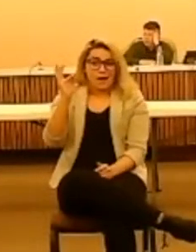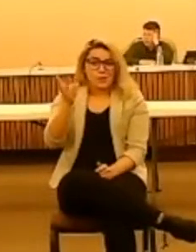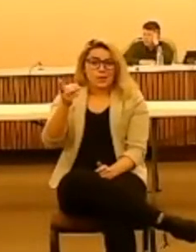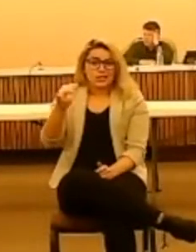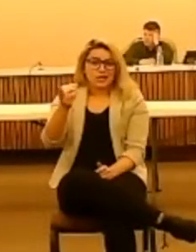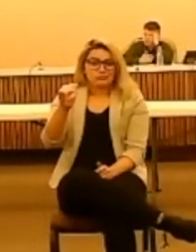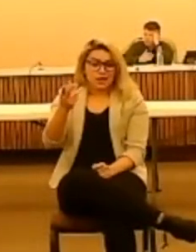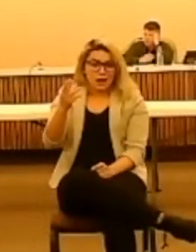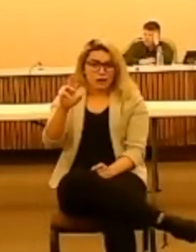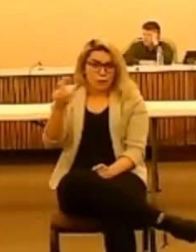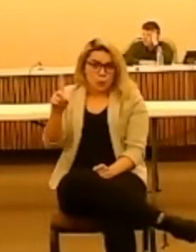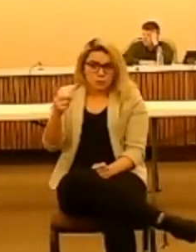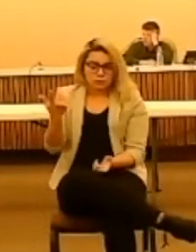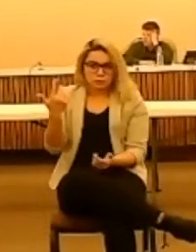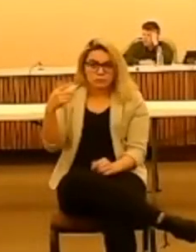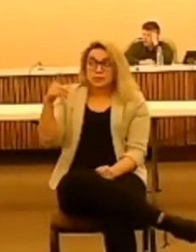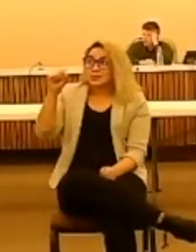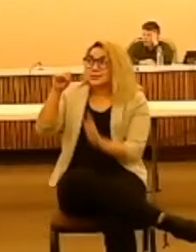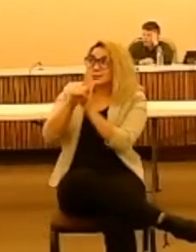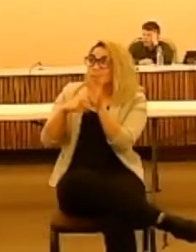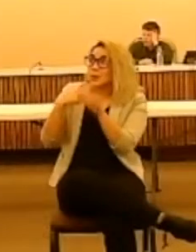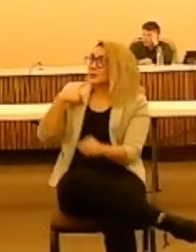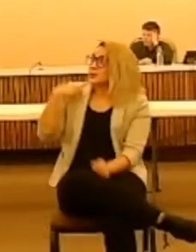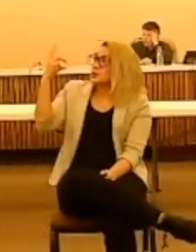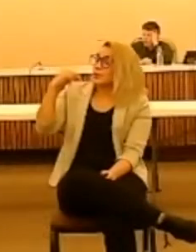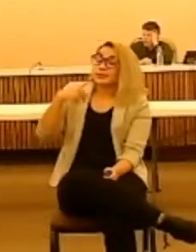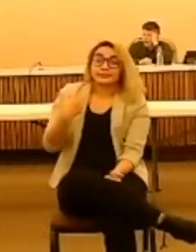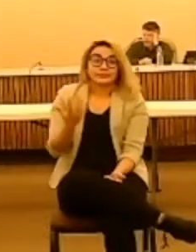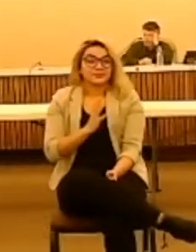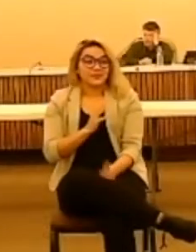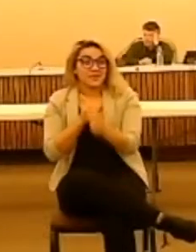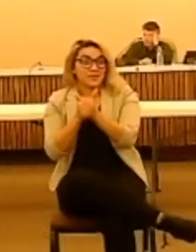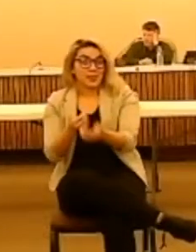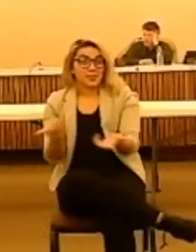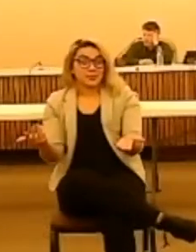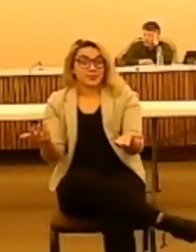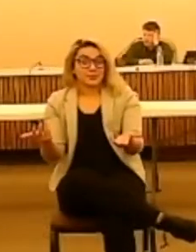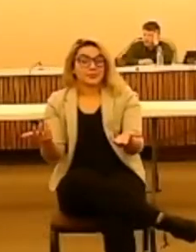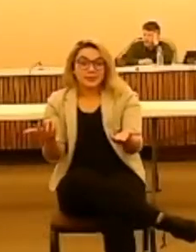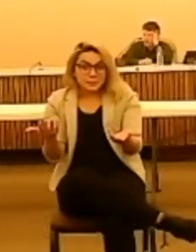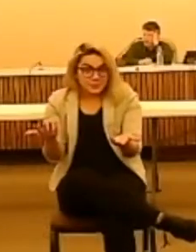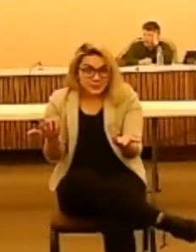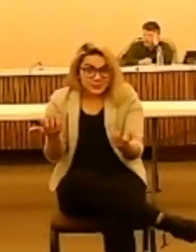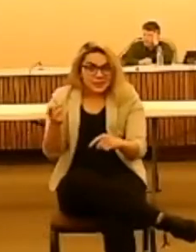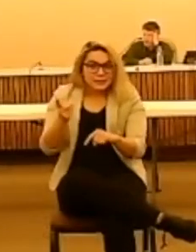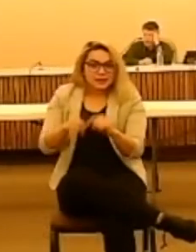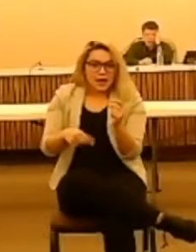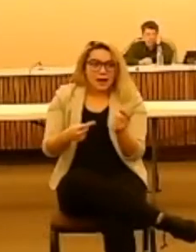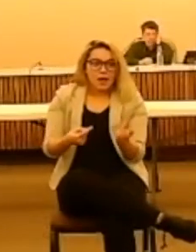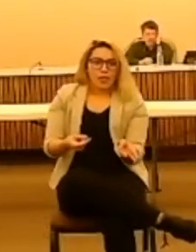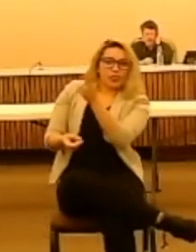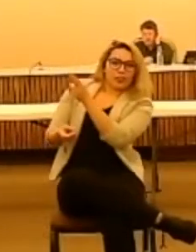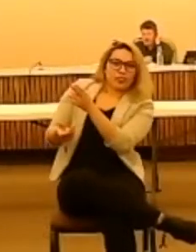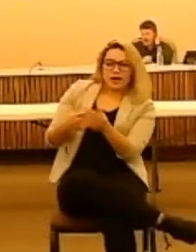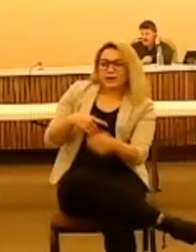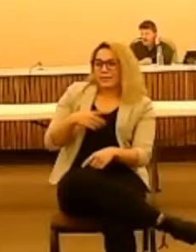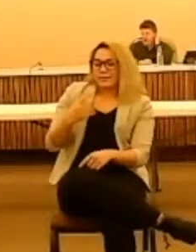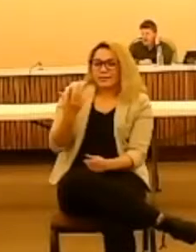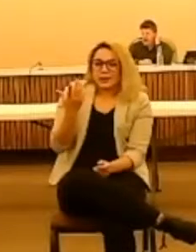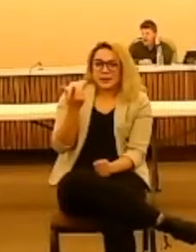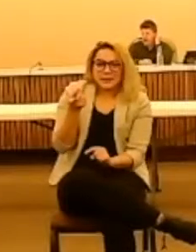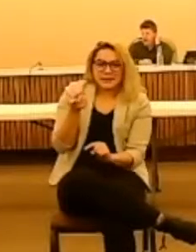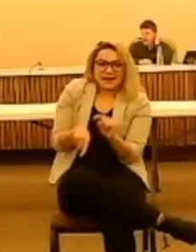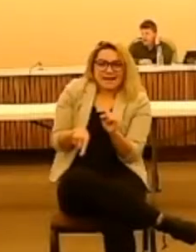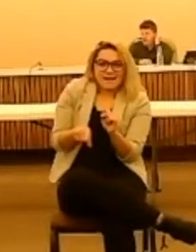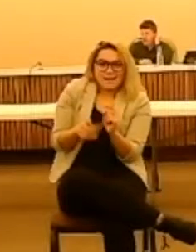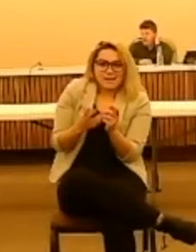Mm-hmm. It's, you know, that doesn't mean that we can say then to anybody else coming in, sorry, until the